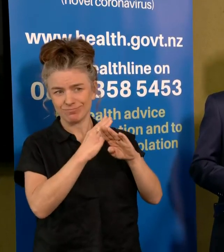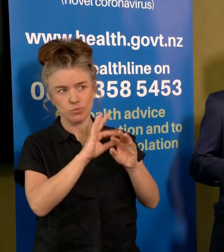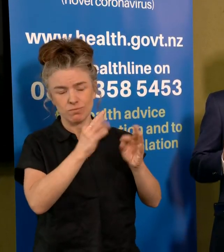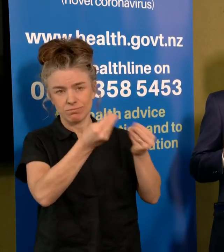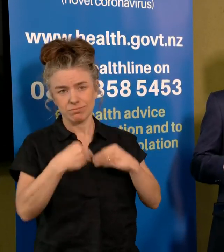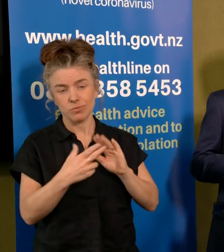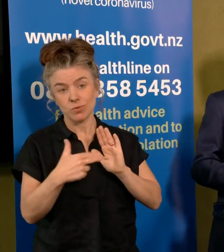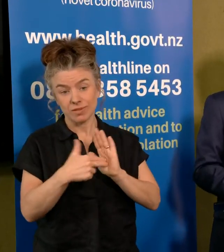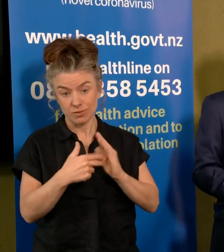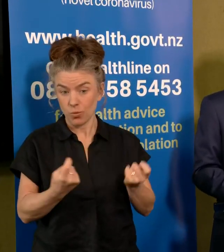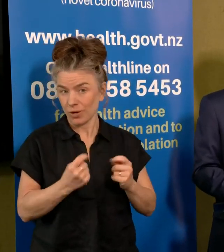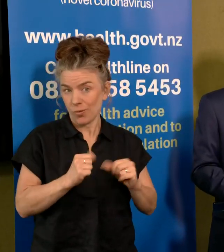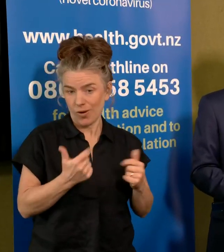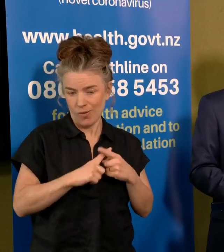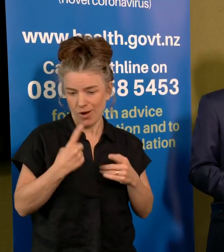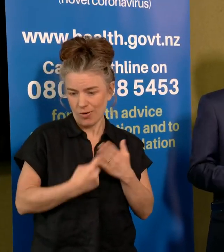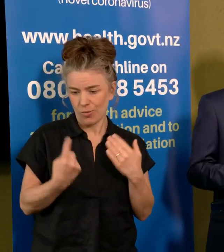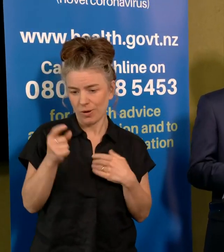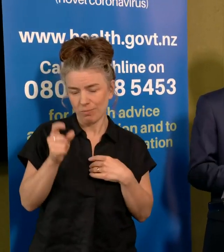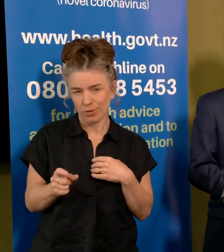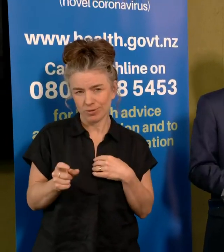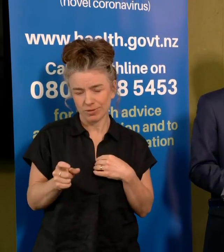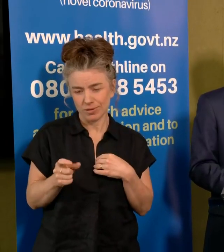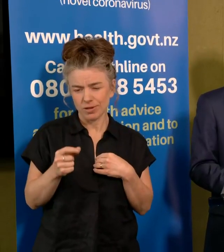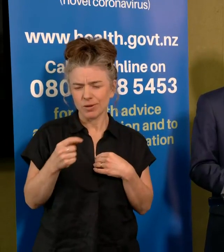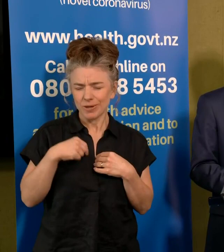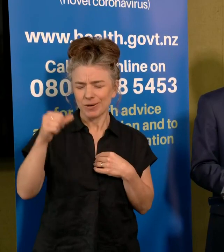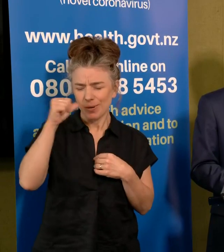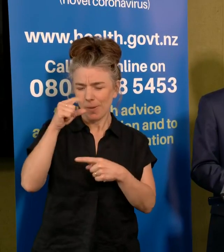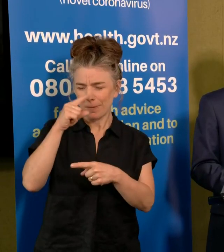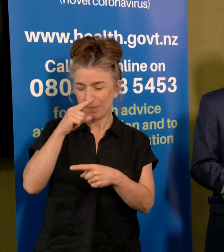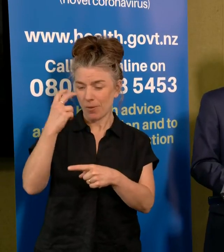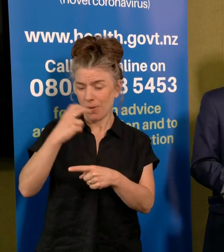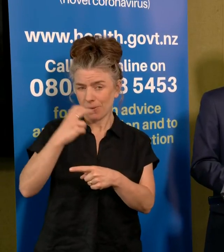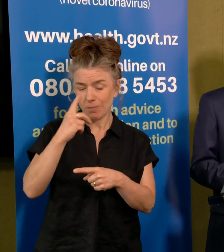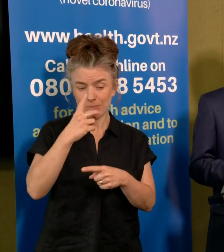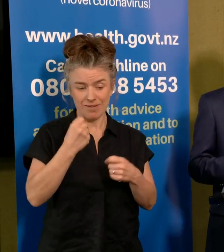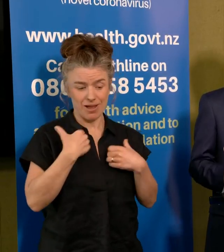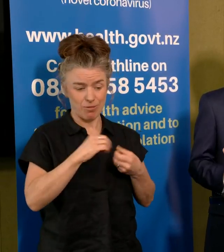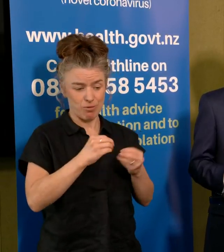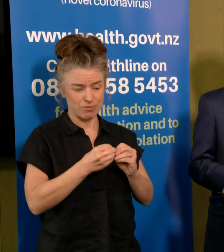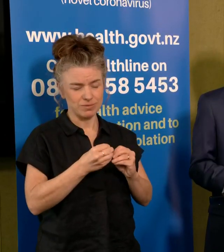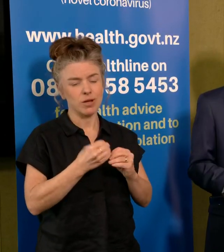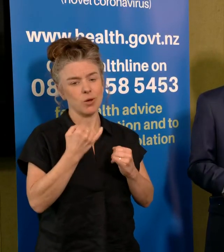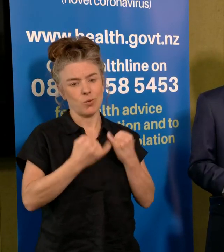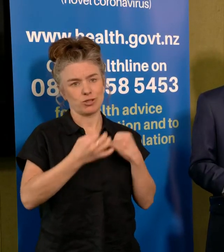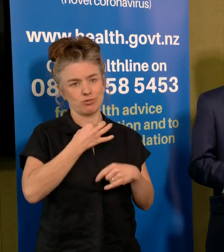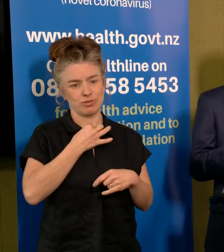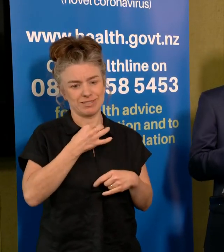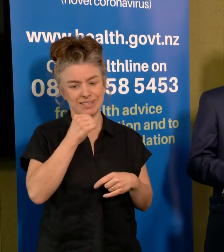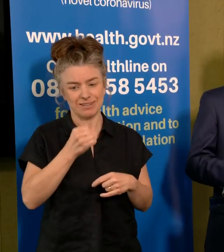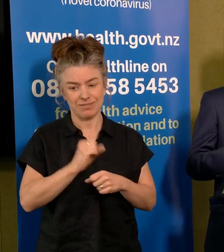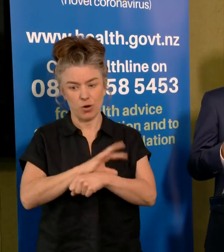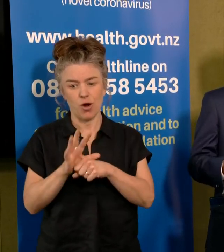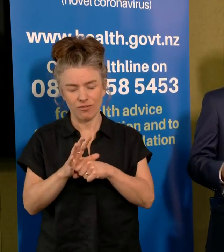course, especially because we know older people and people with pre-existing conditions are the most susceptible to complications. As